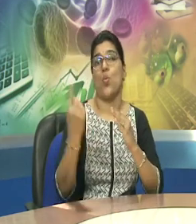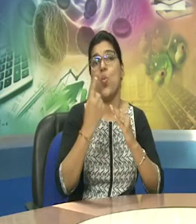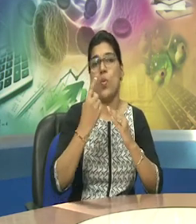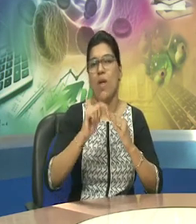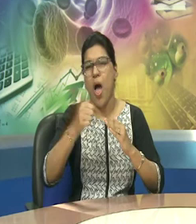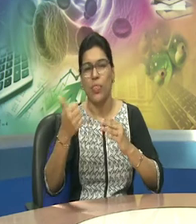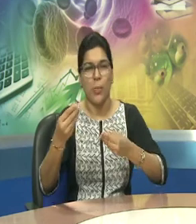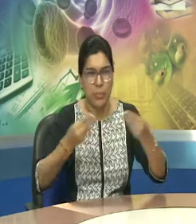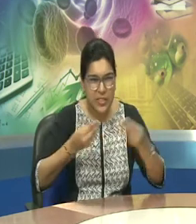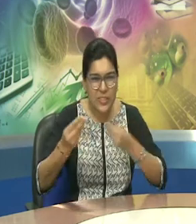Residential.